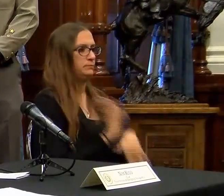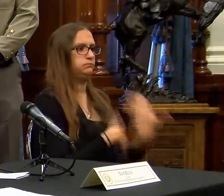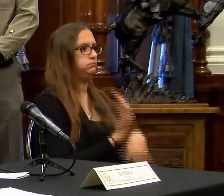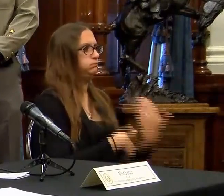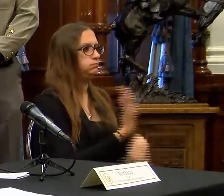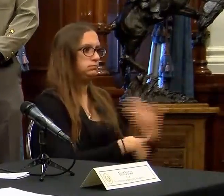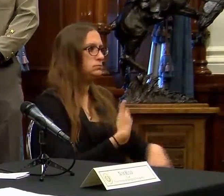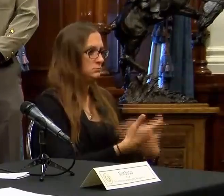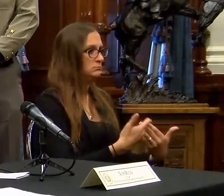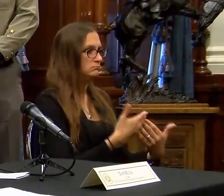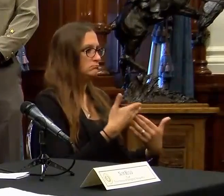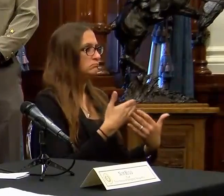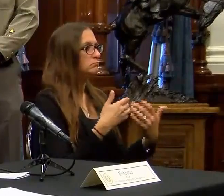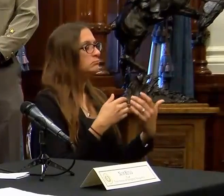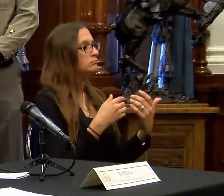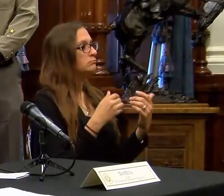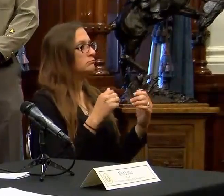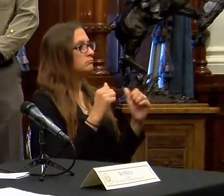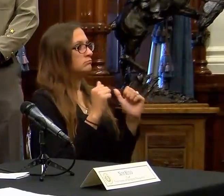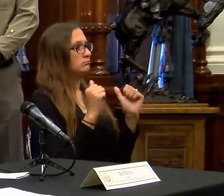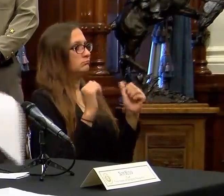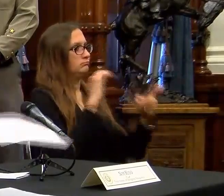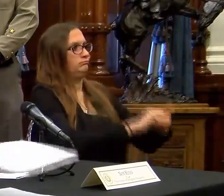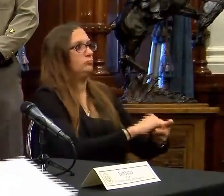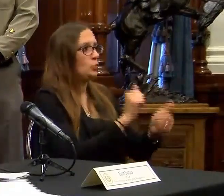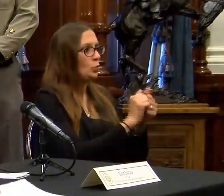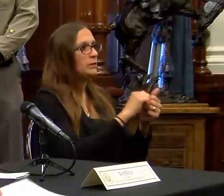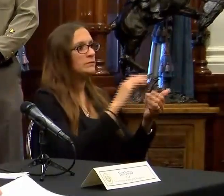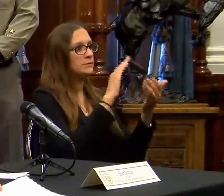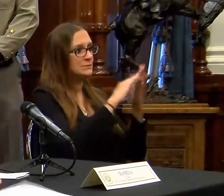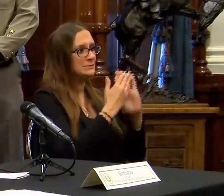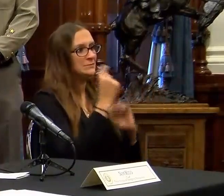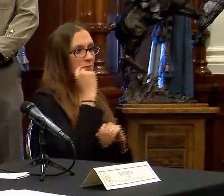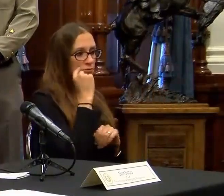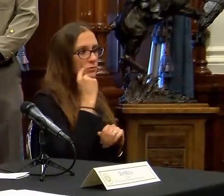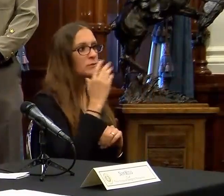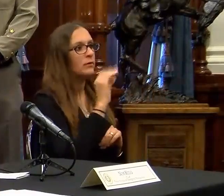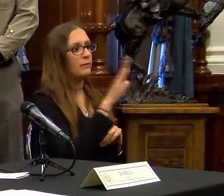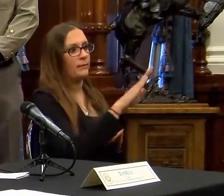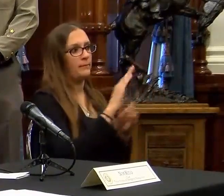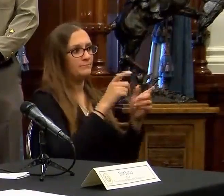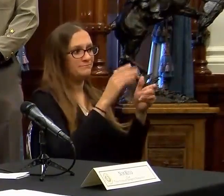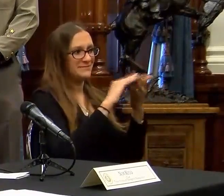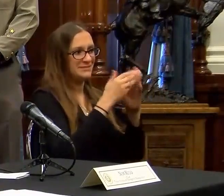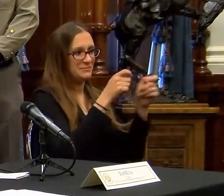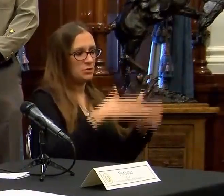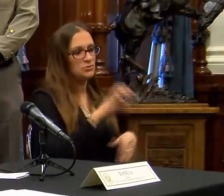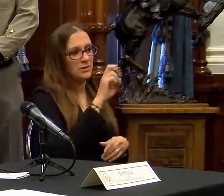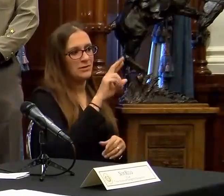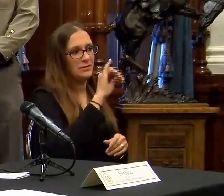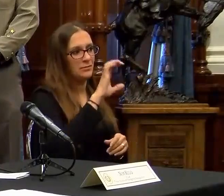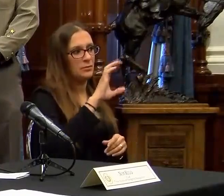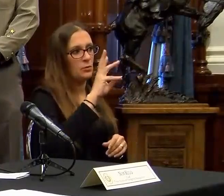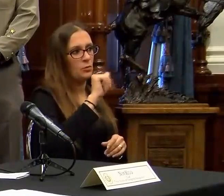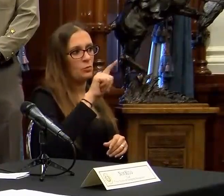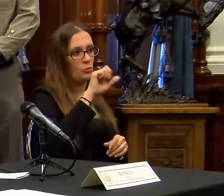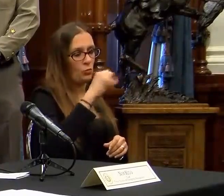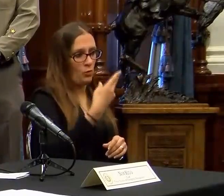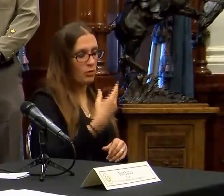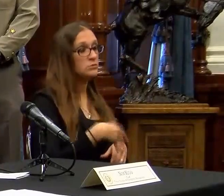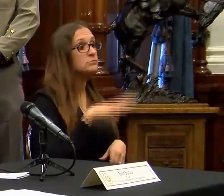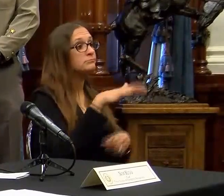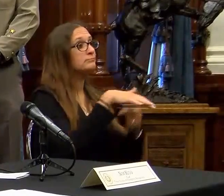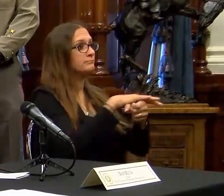advancement with the combined effort of the City of San Antonio City Manager Eric Walsh, Metropolitan Health